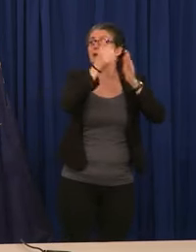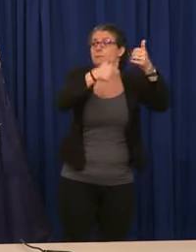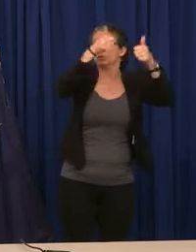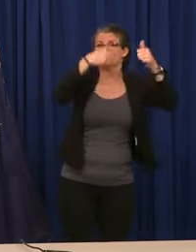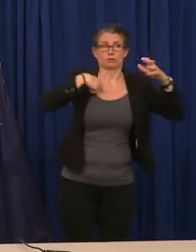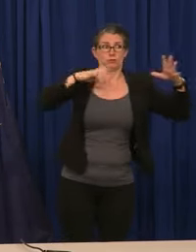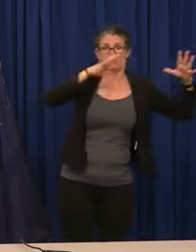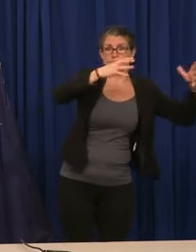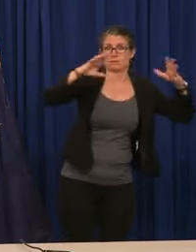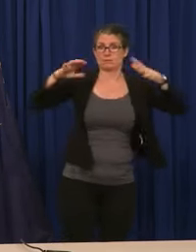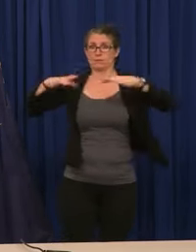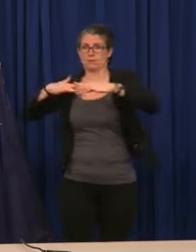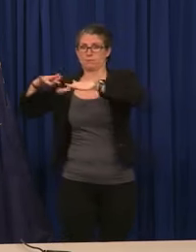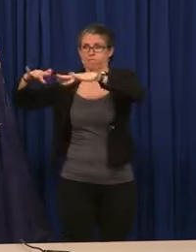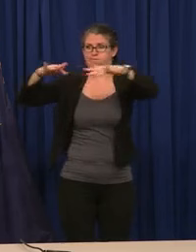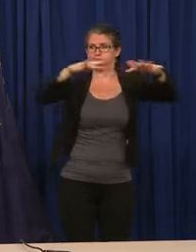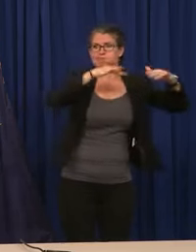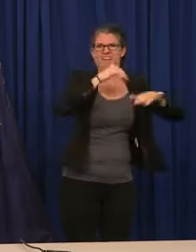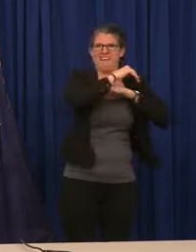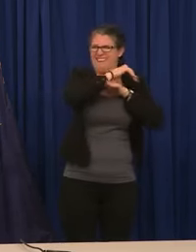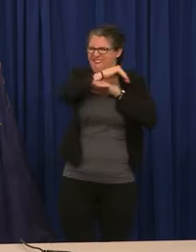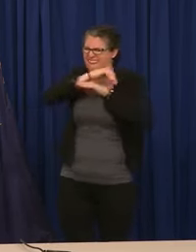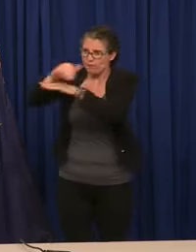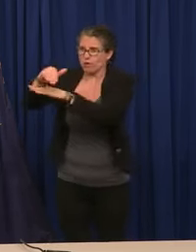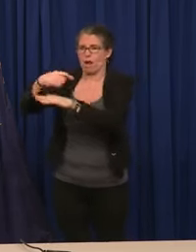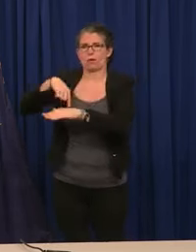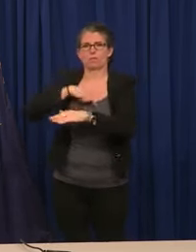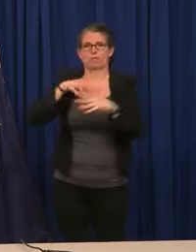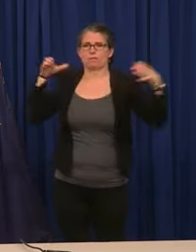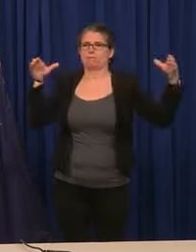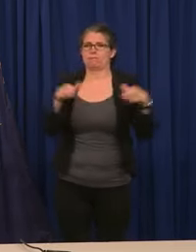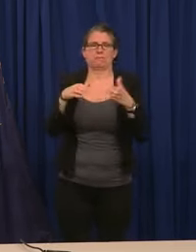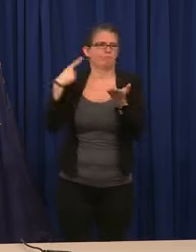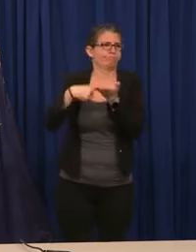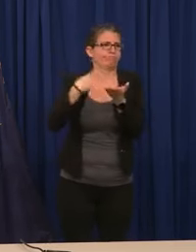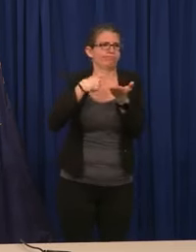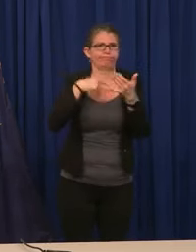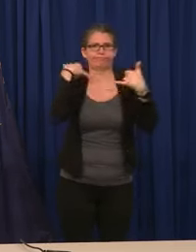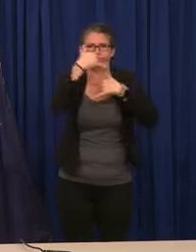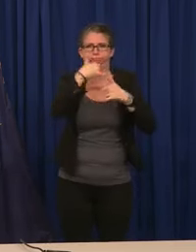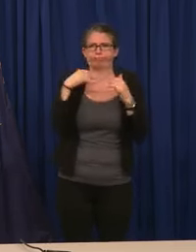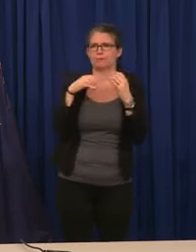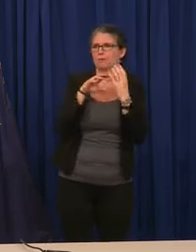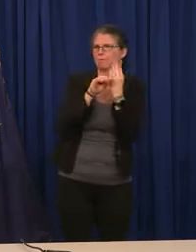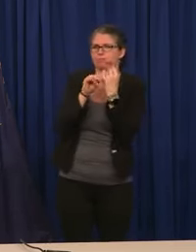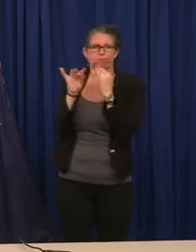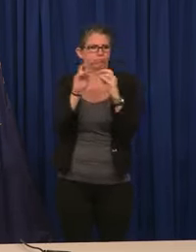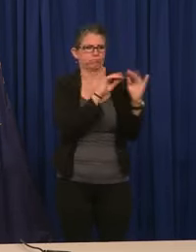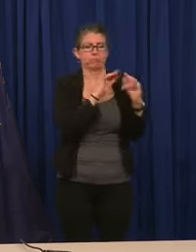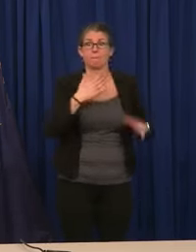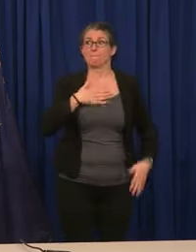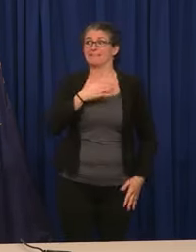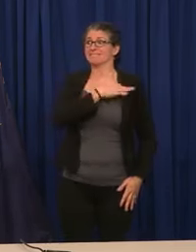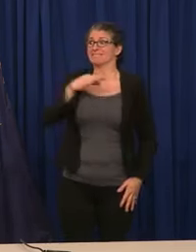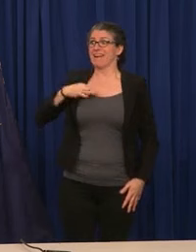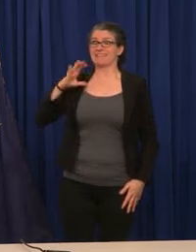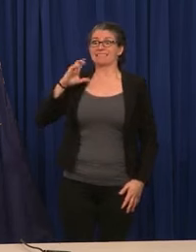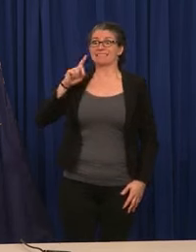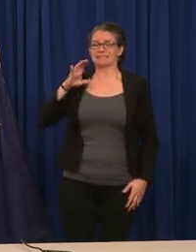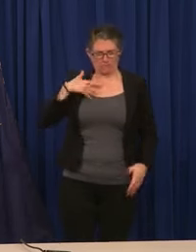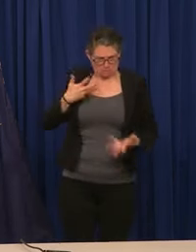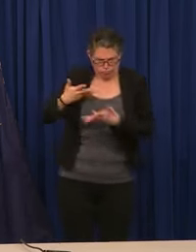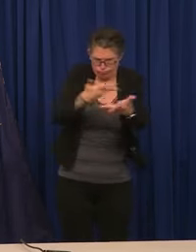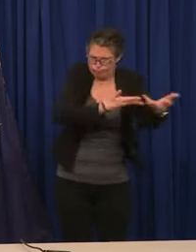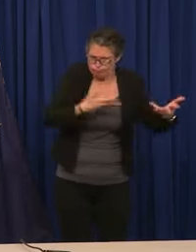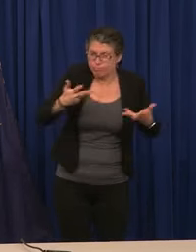folks that I've worked with for many years, so they are folks that I go to quite a bit. But in terms of models or exemplars or